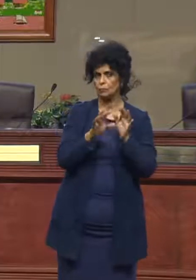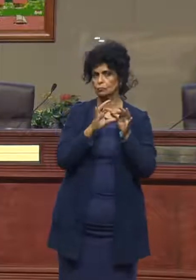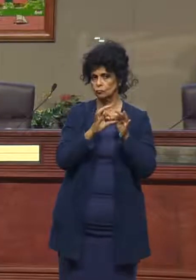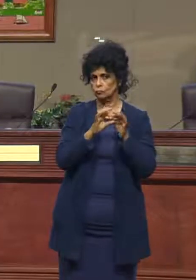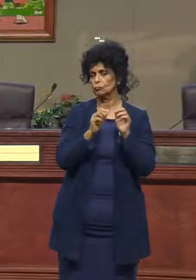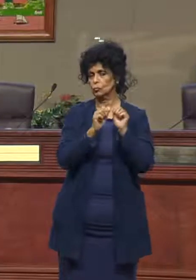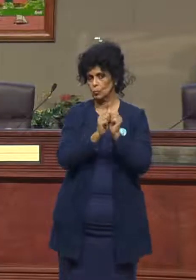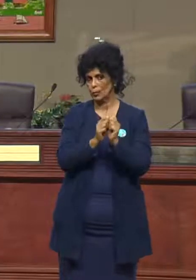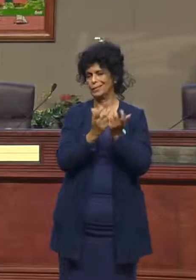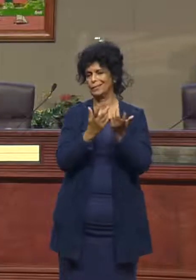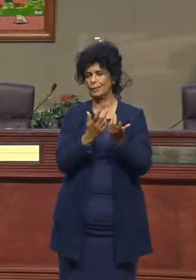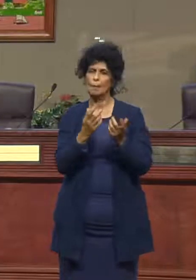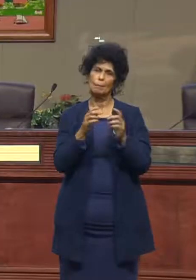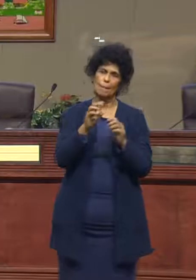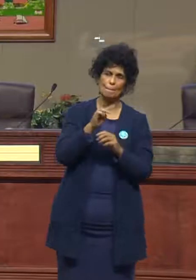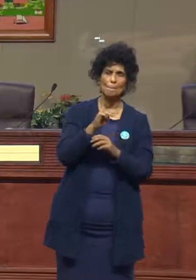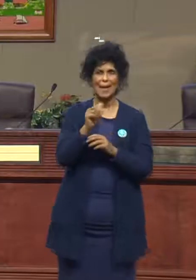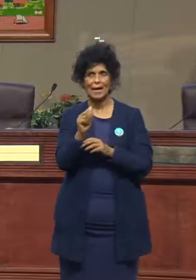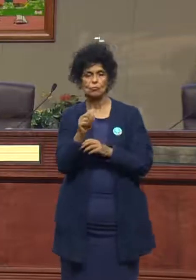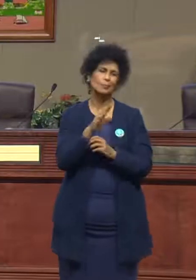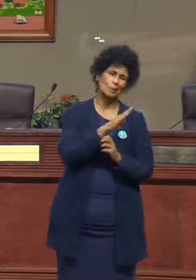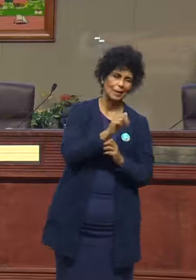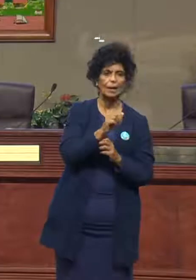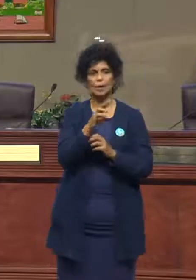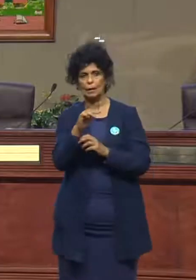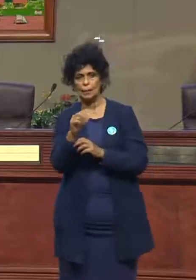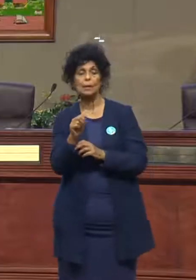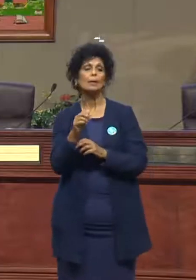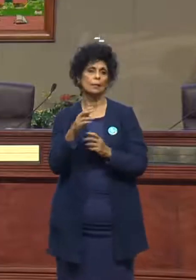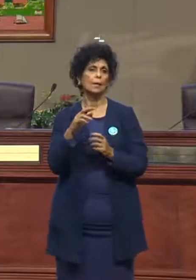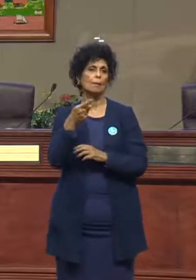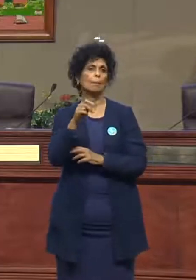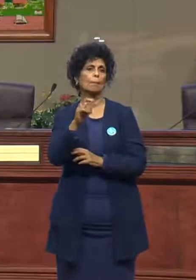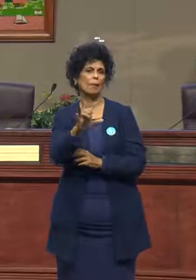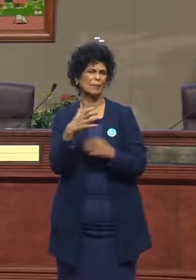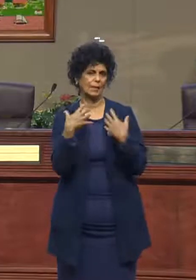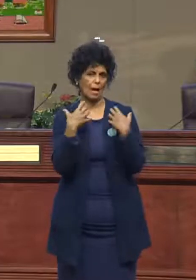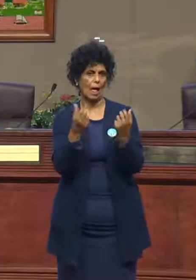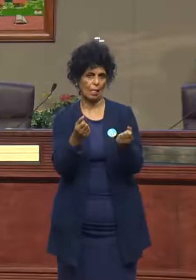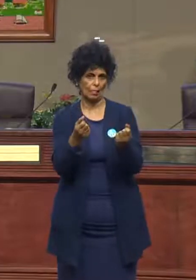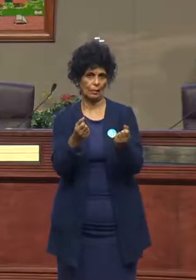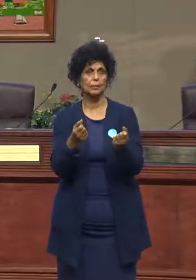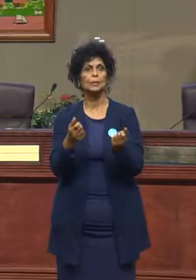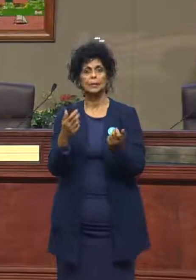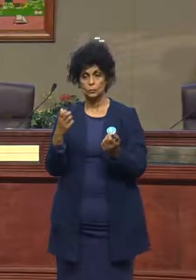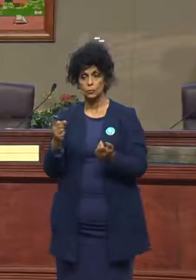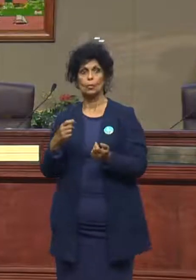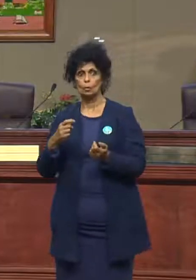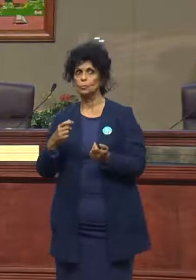are hiring probably additional 20 individuals. So we are open for business again.